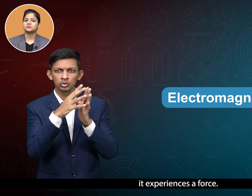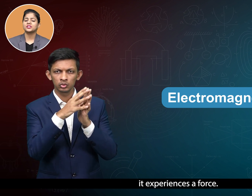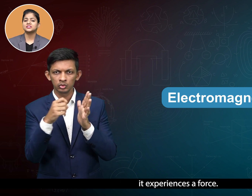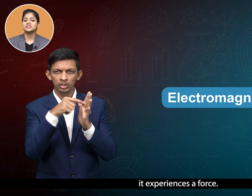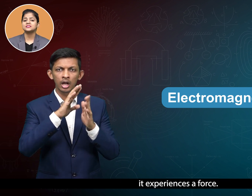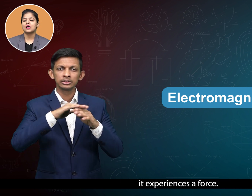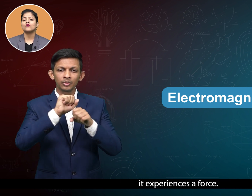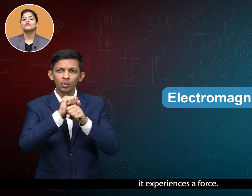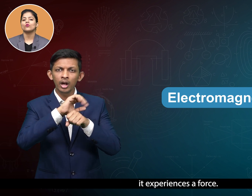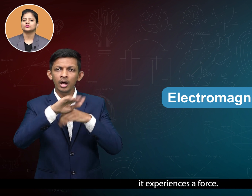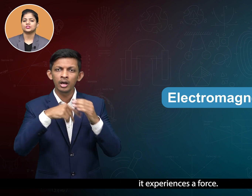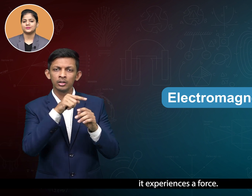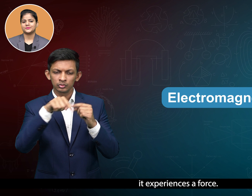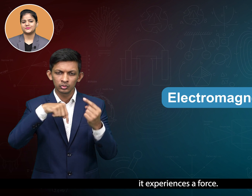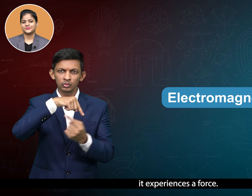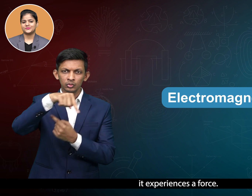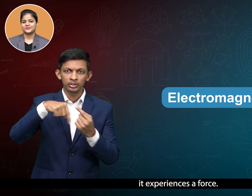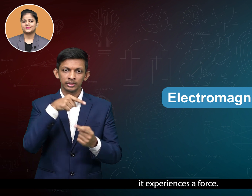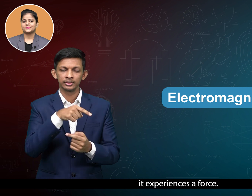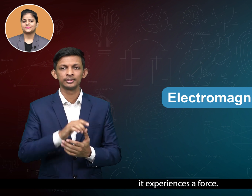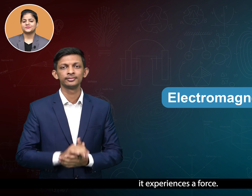it experiences a force.